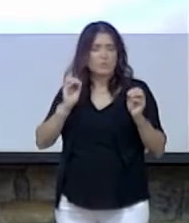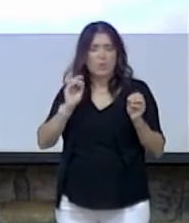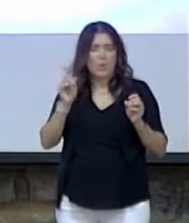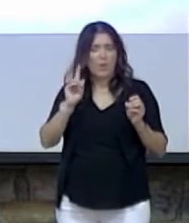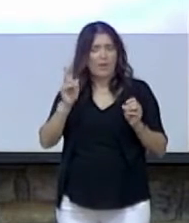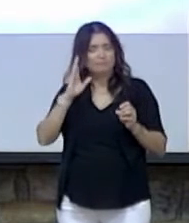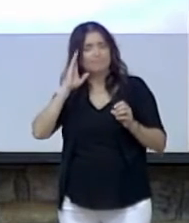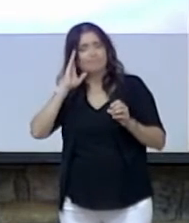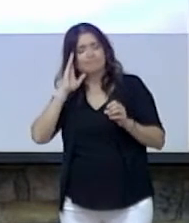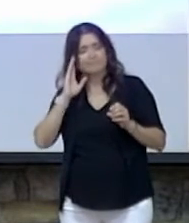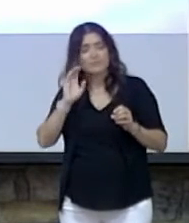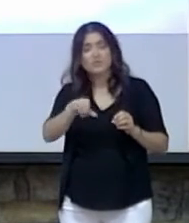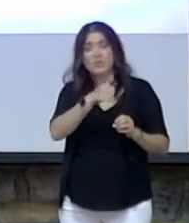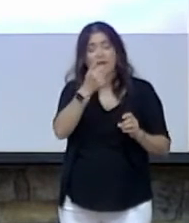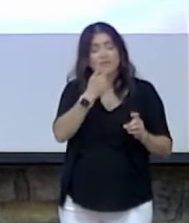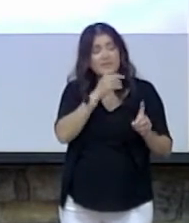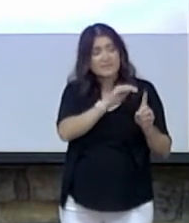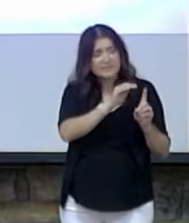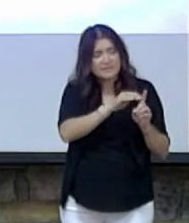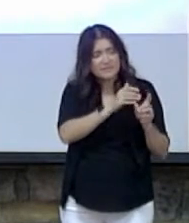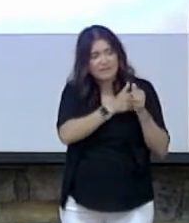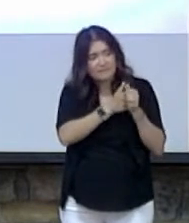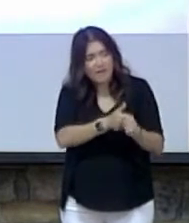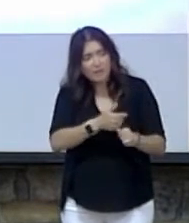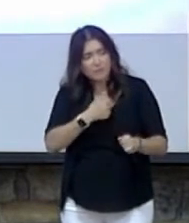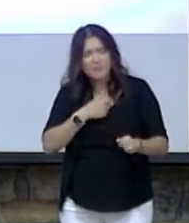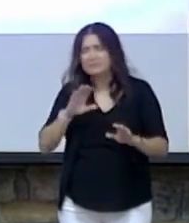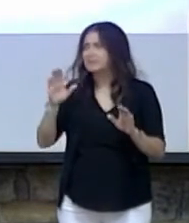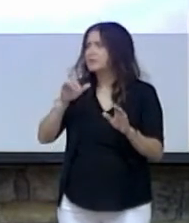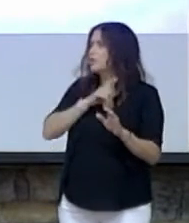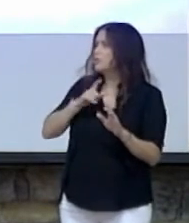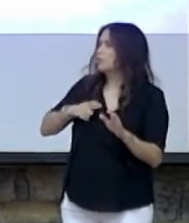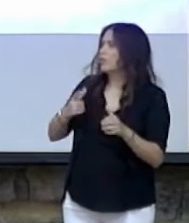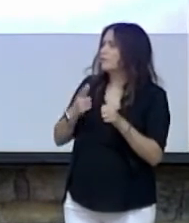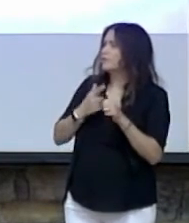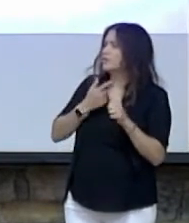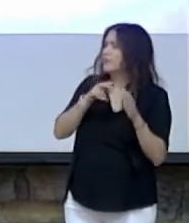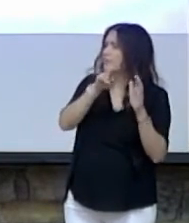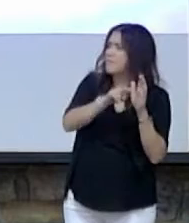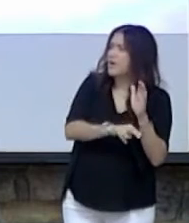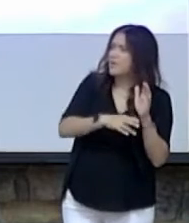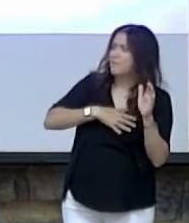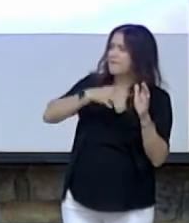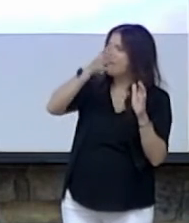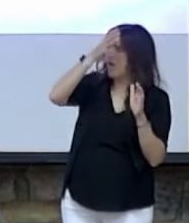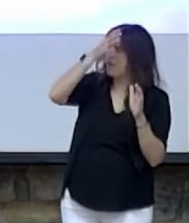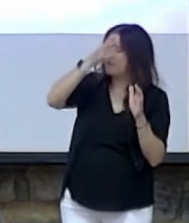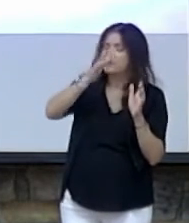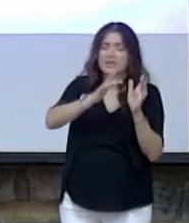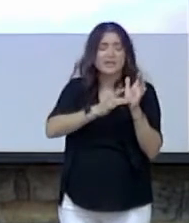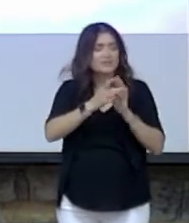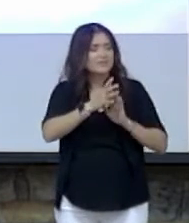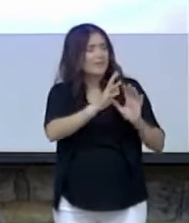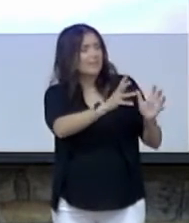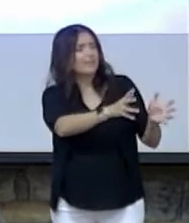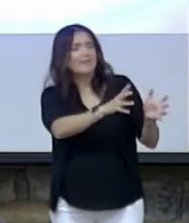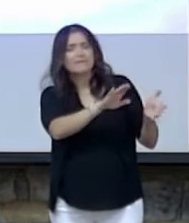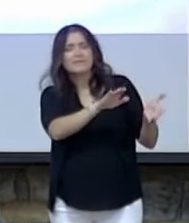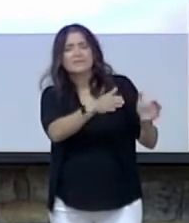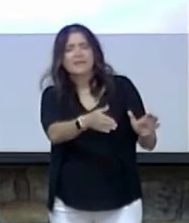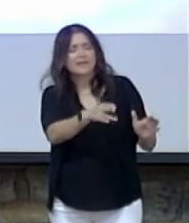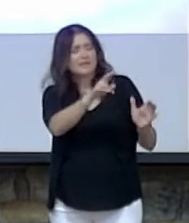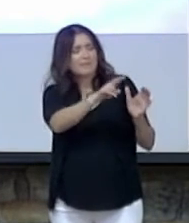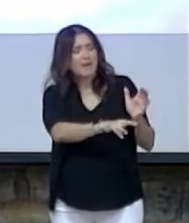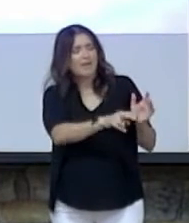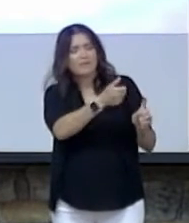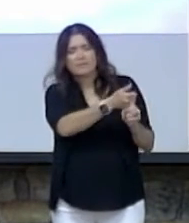me. But he said, Lord, let me first go and bury my Father. And Jesus said to him, leave the dead to bury their own